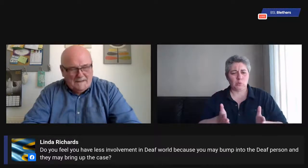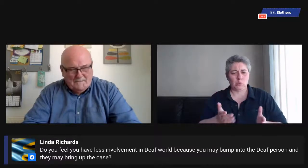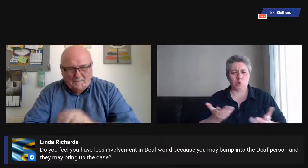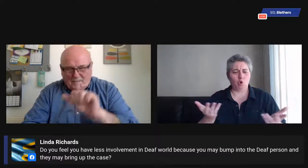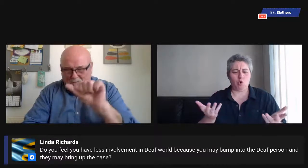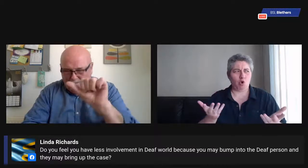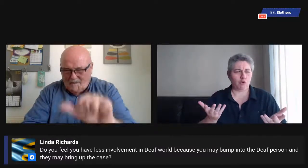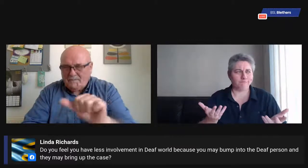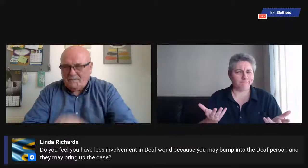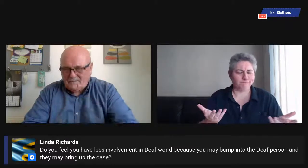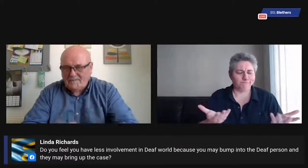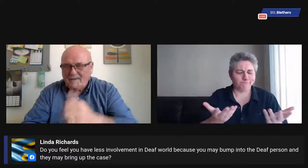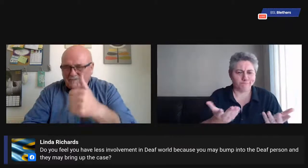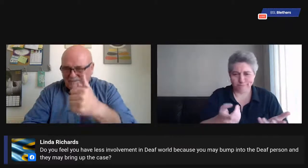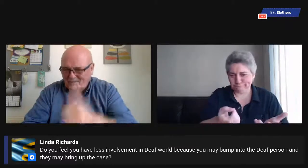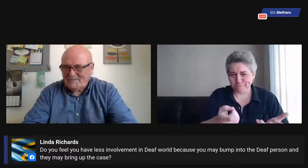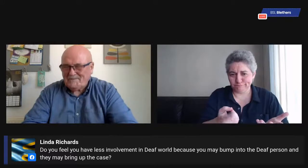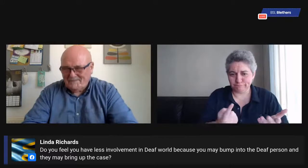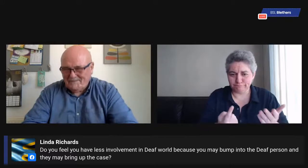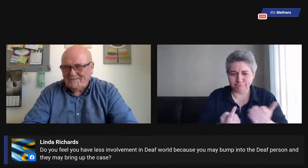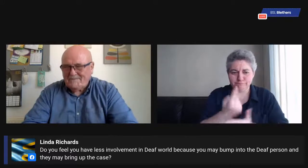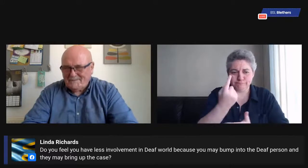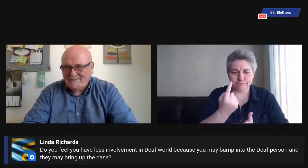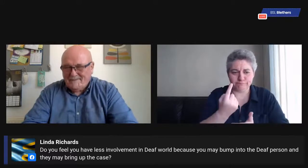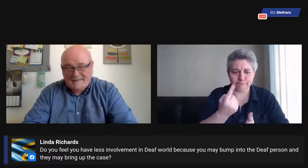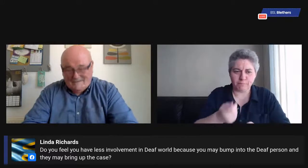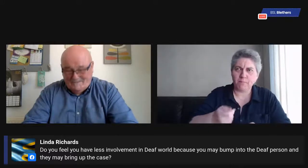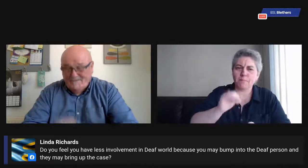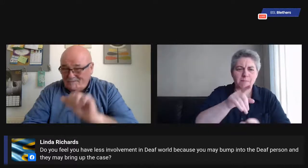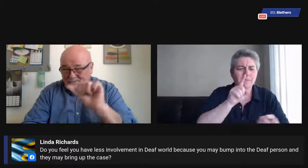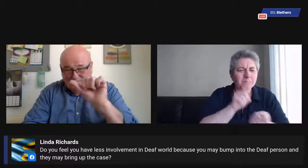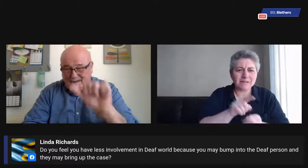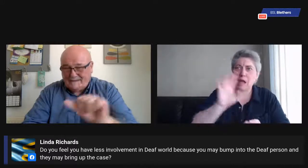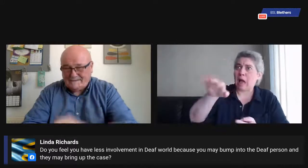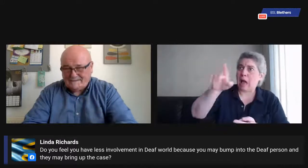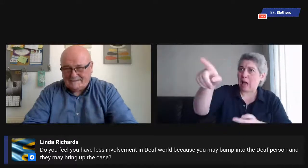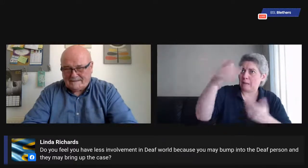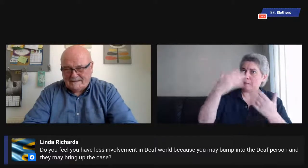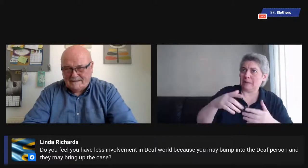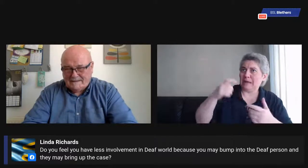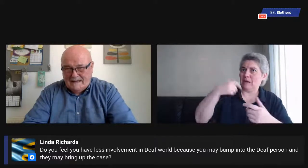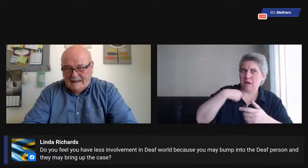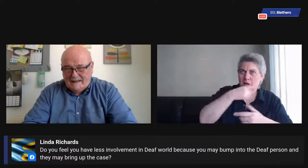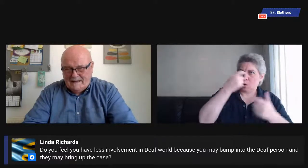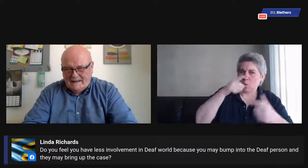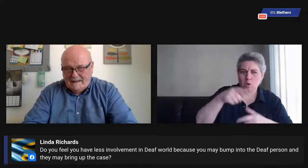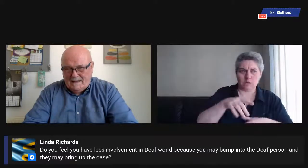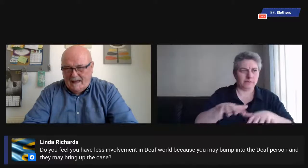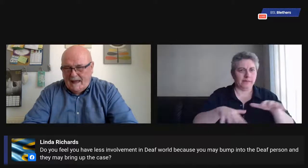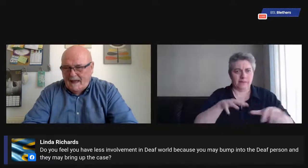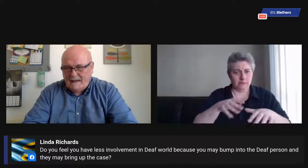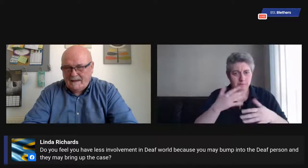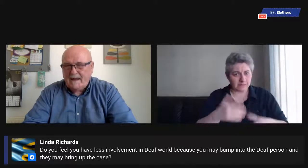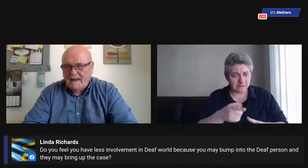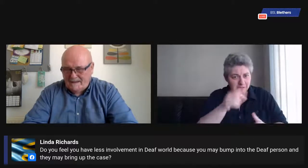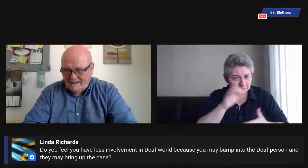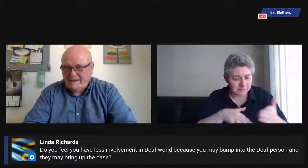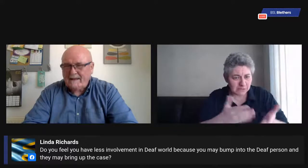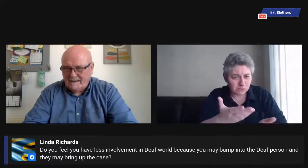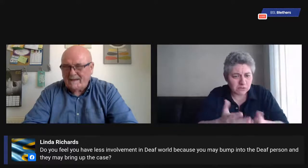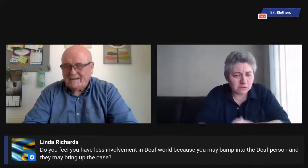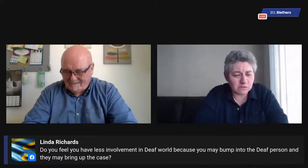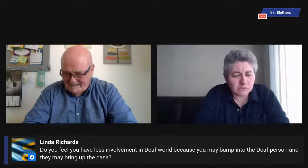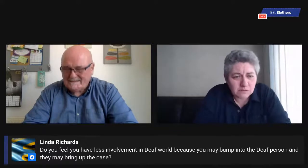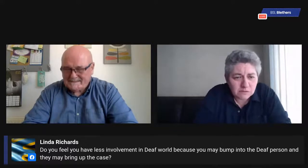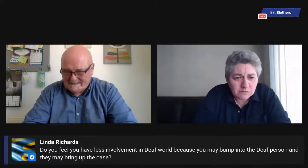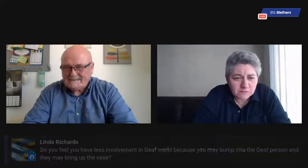person that you've spent an extensive time with. What do you do? And they bring up the case, and they might tell people around, oh,